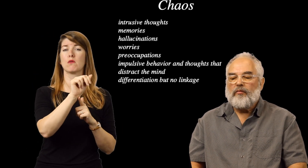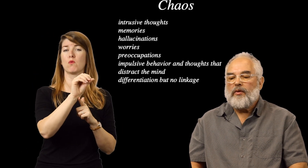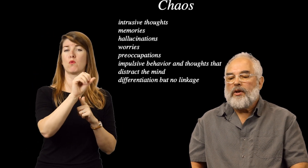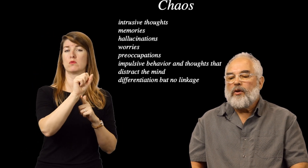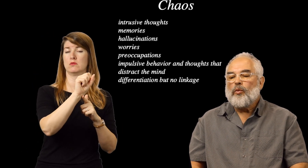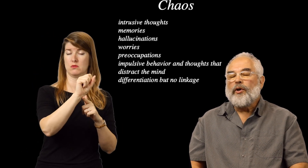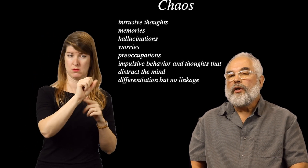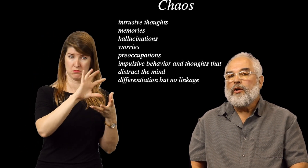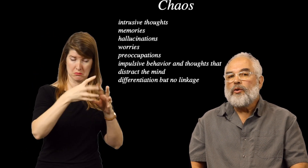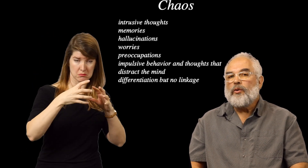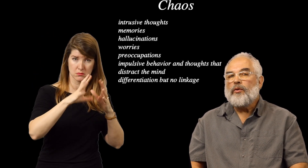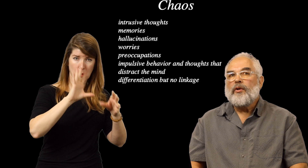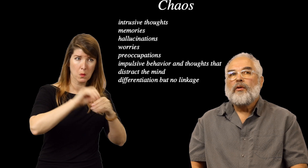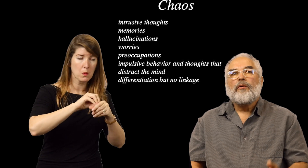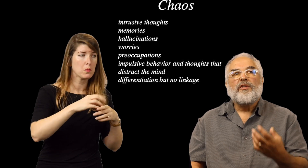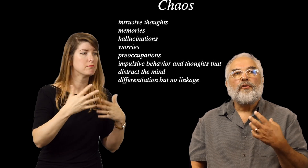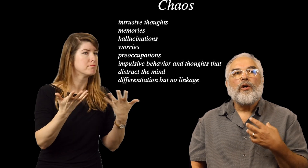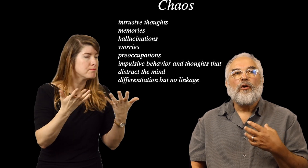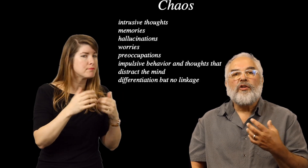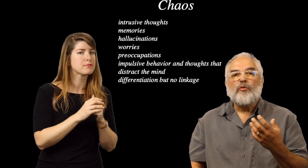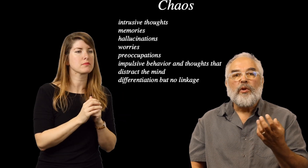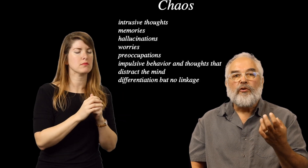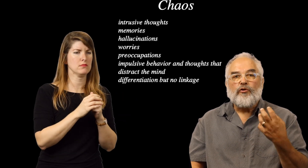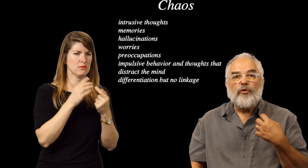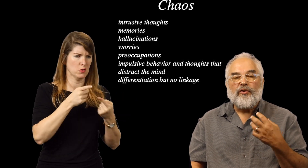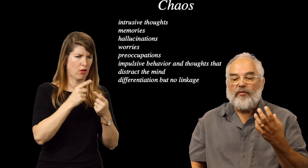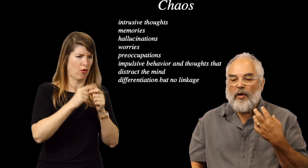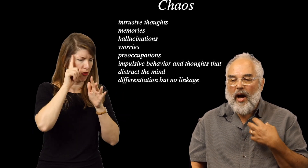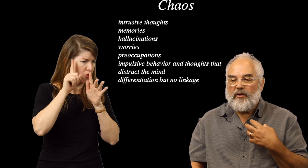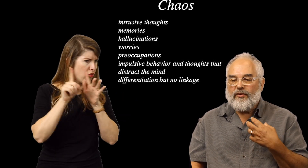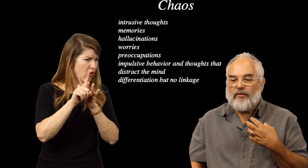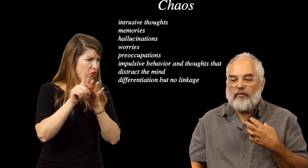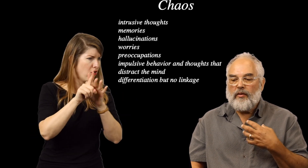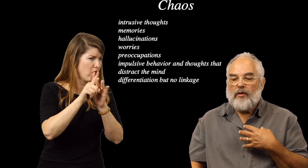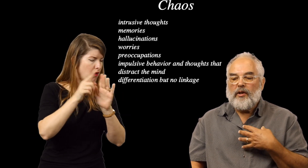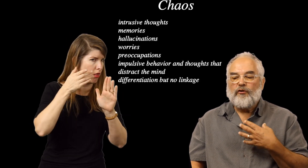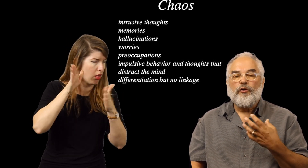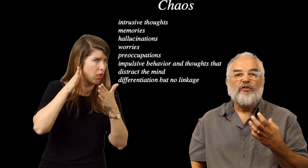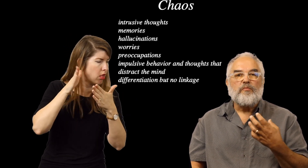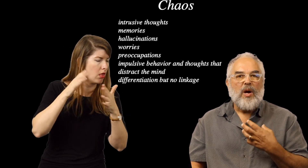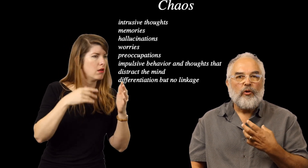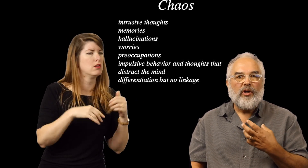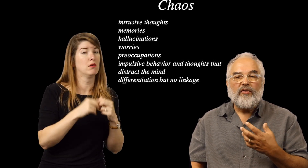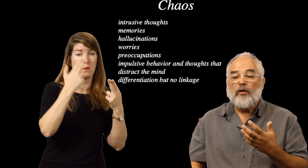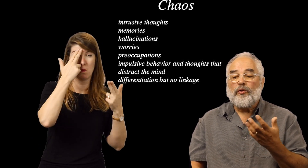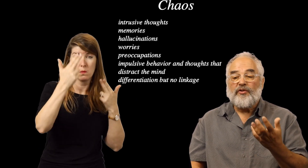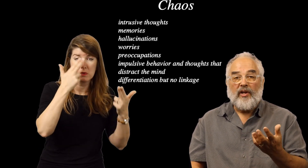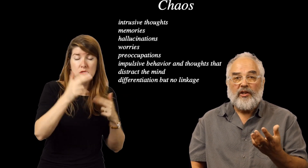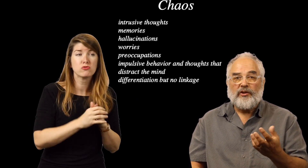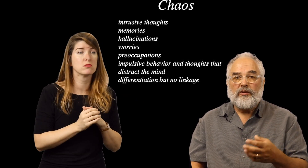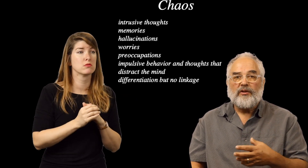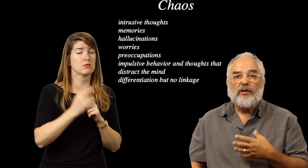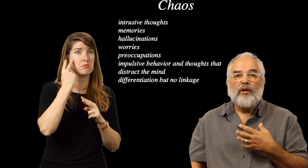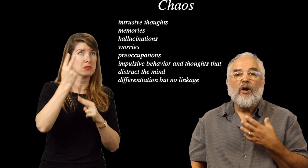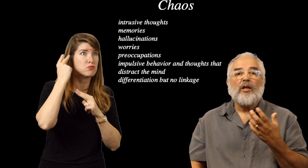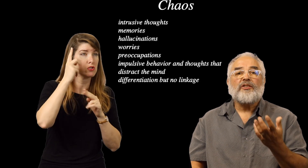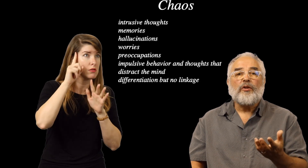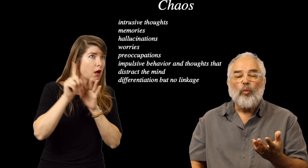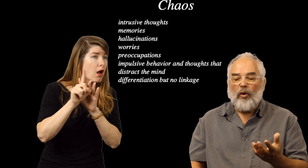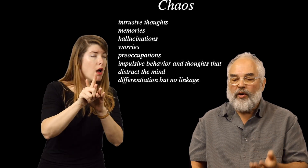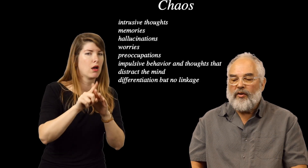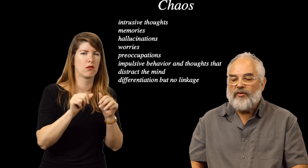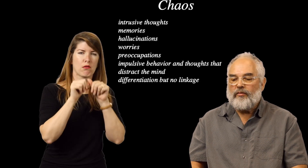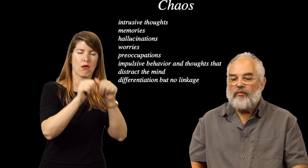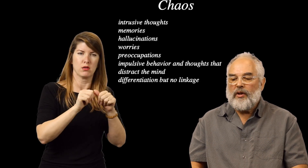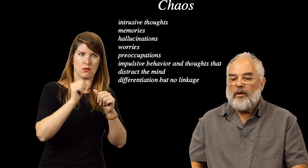chaos would include difficulties with intrusive thoughts, intrusive memories, hallucinations,